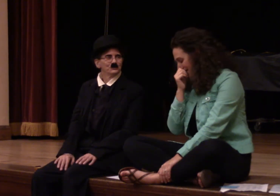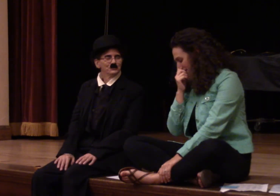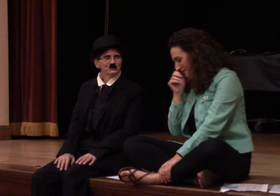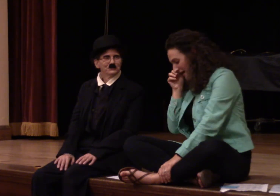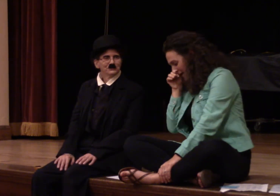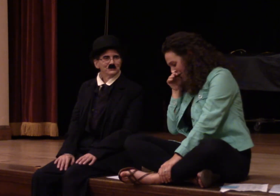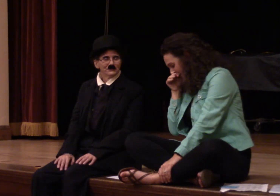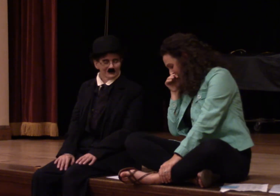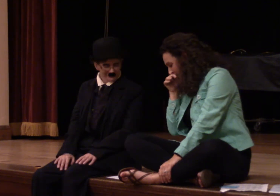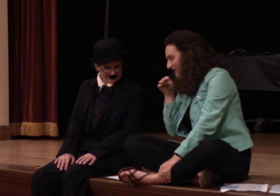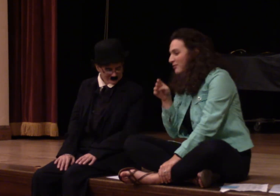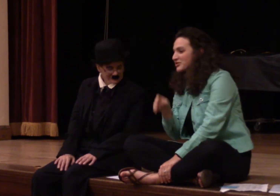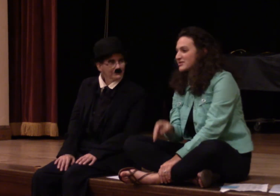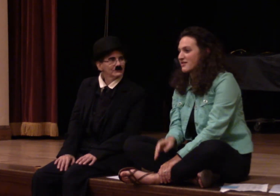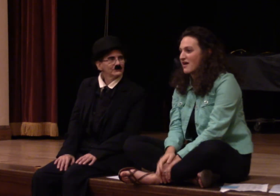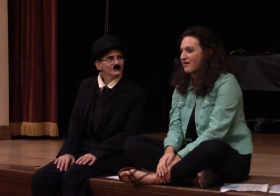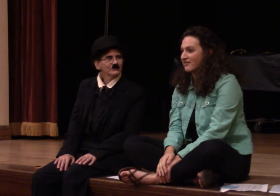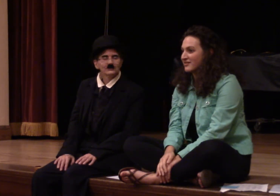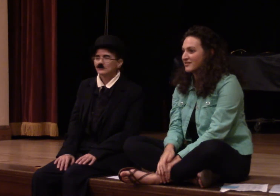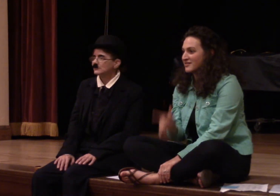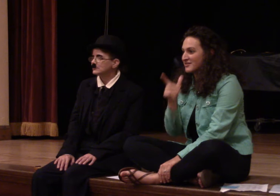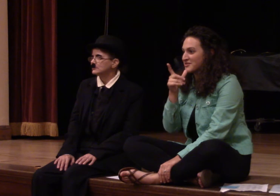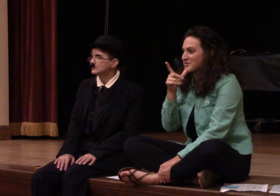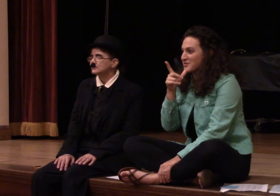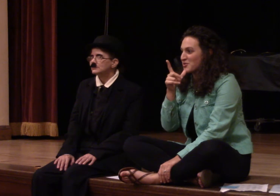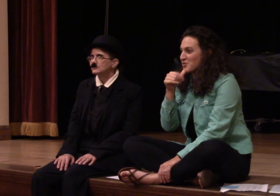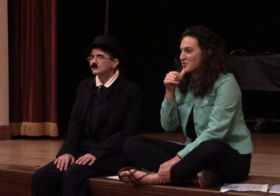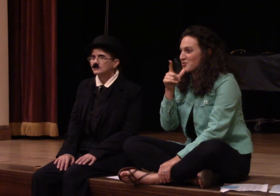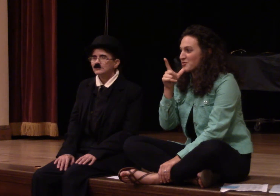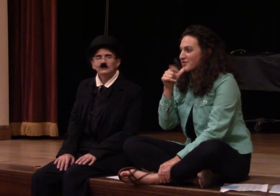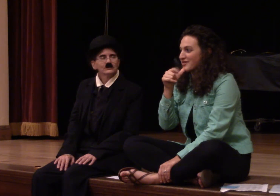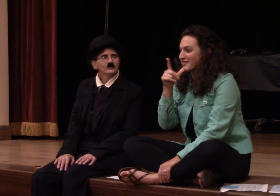Good. Okay. Any questions on that? Who,